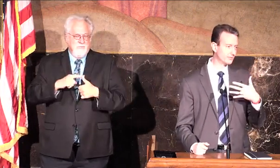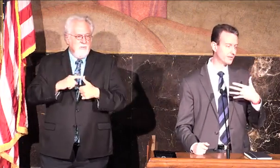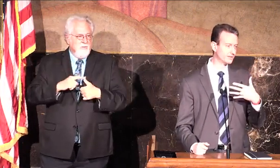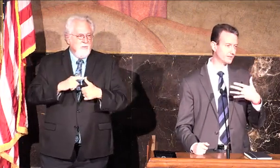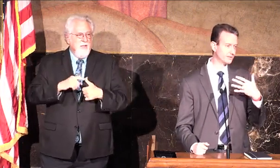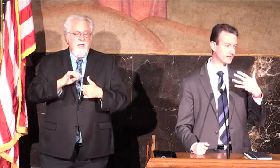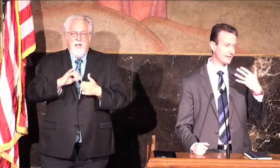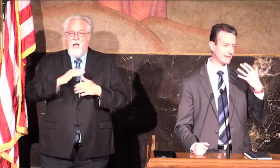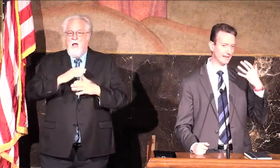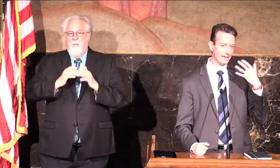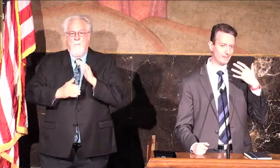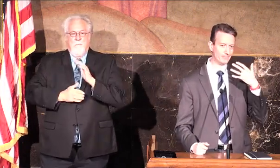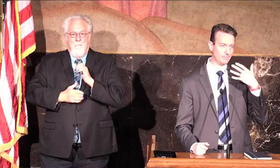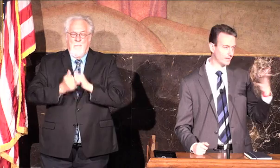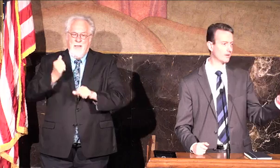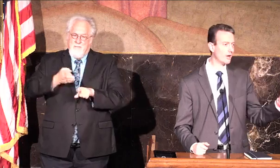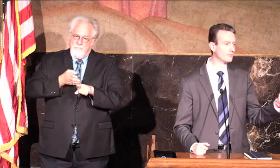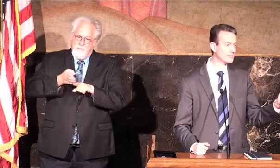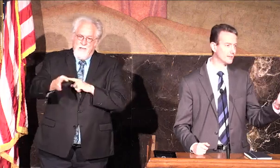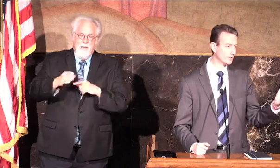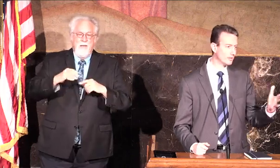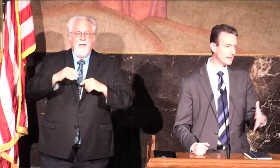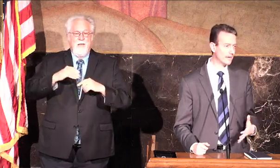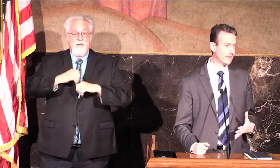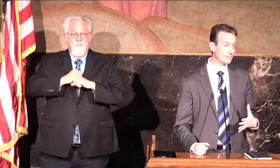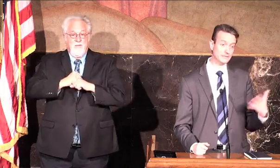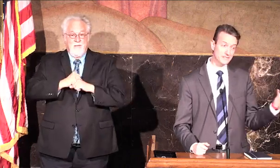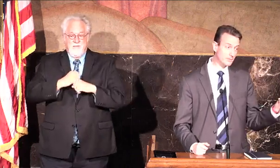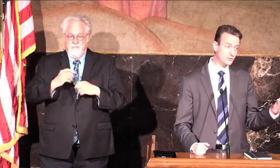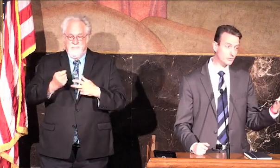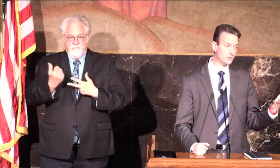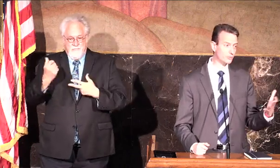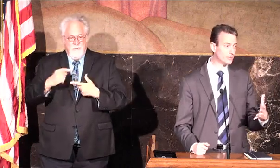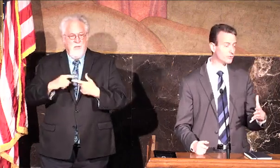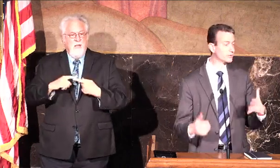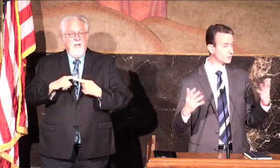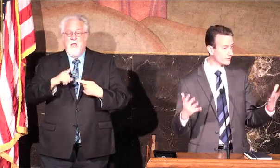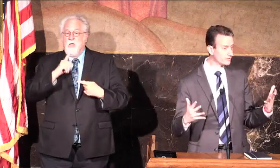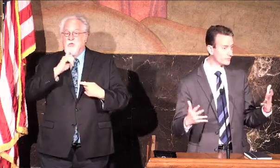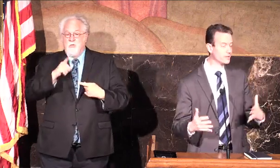lines of defenses off the table. Same is true when you're